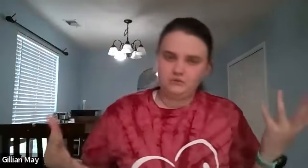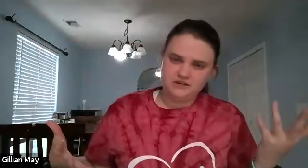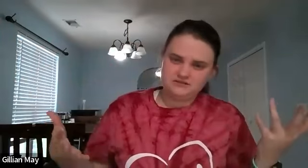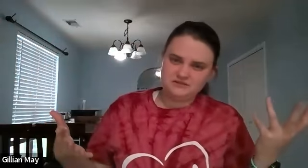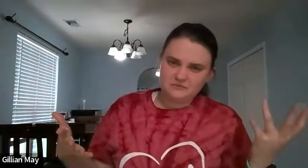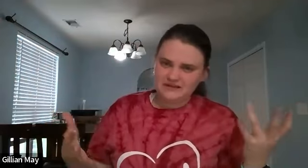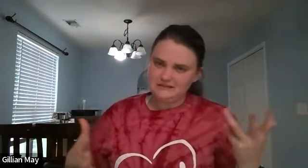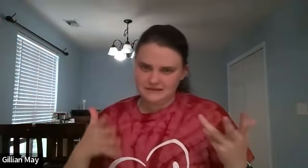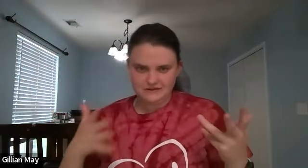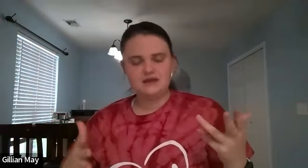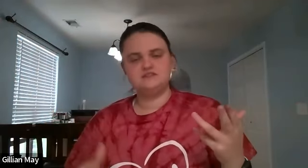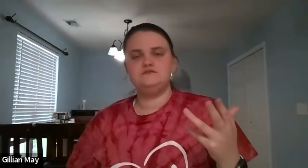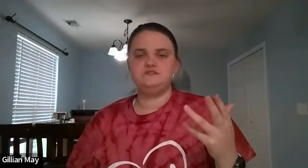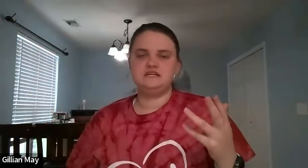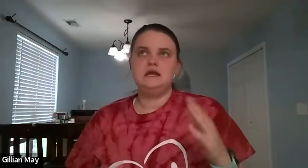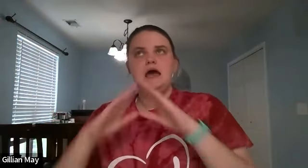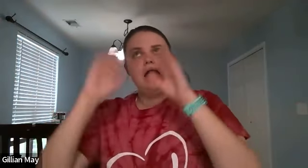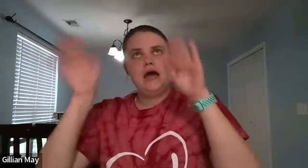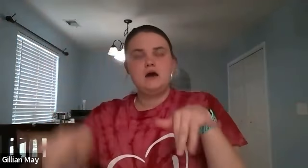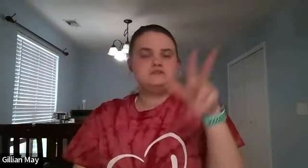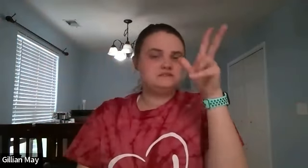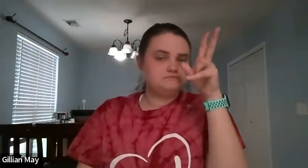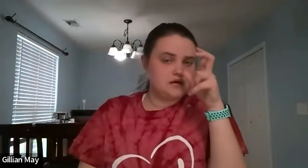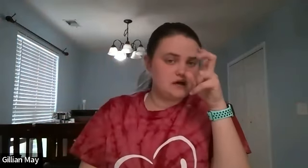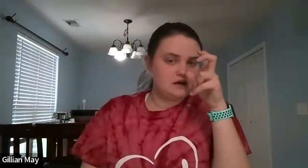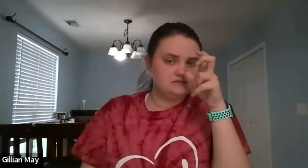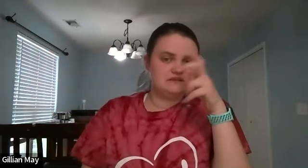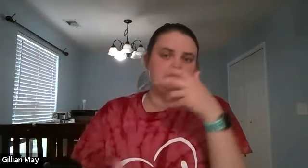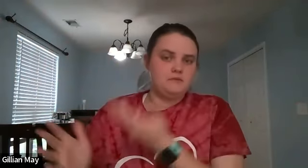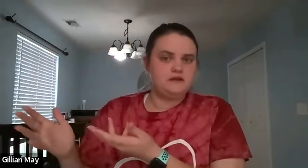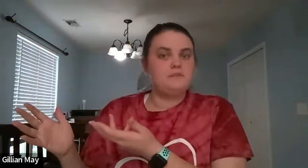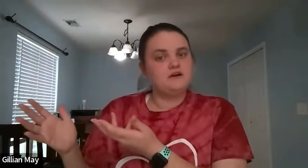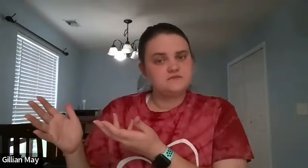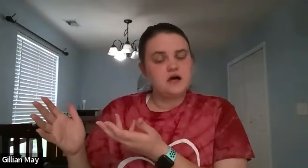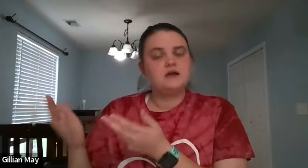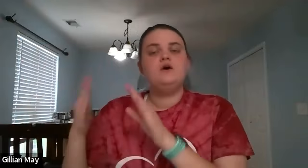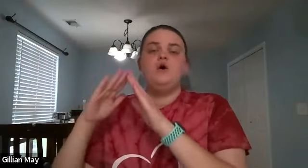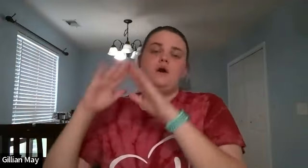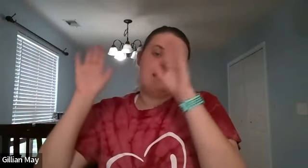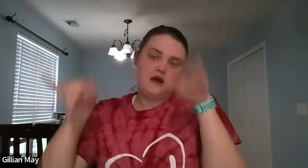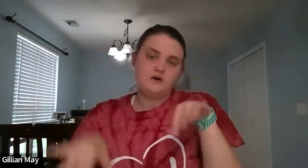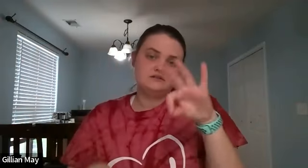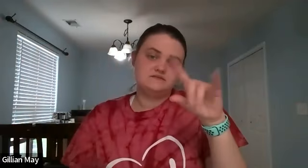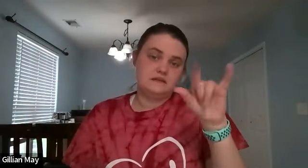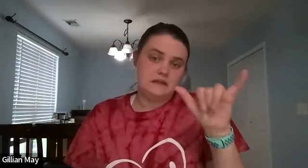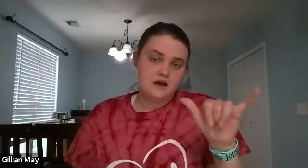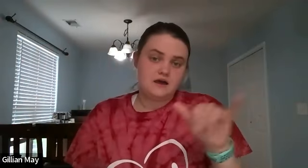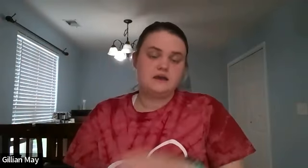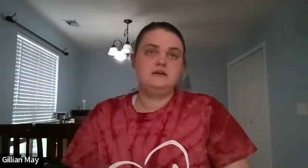when you do certain ways like that. So if you did house, bug, they probably pick up house fly or house fly.